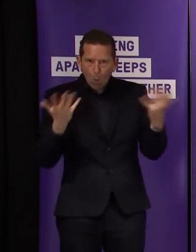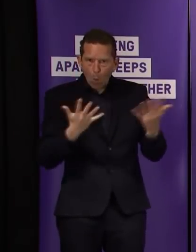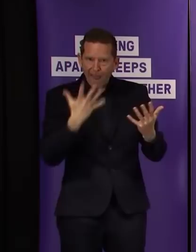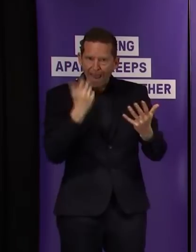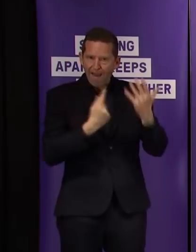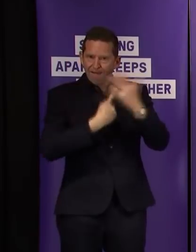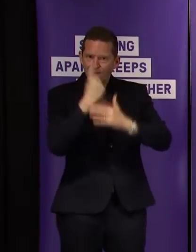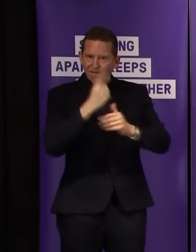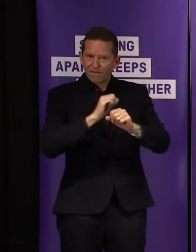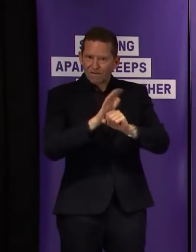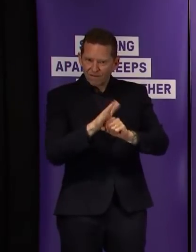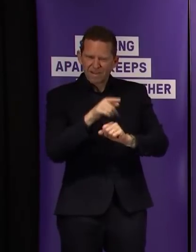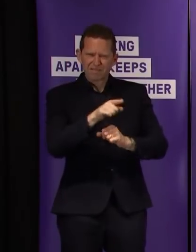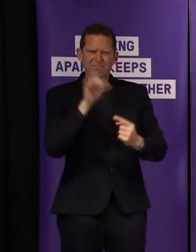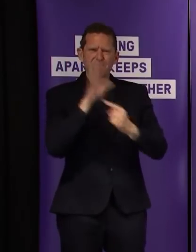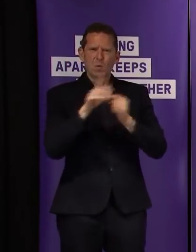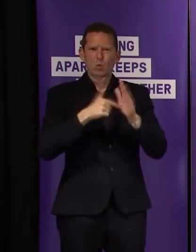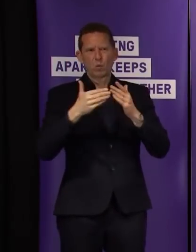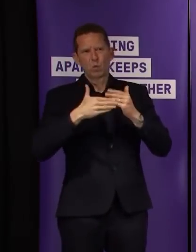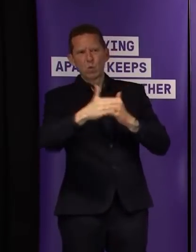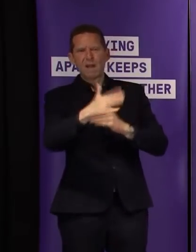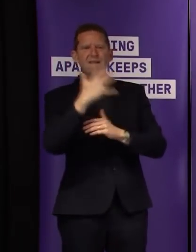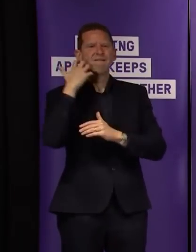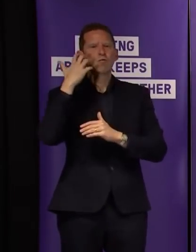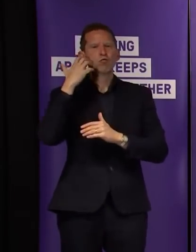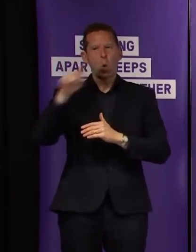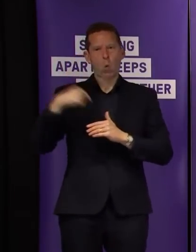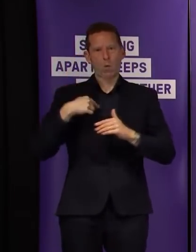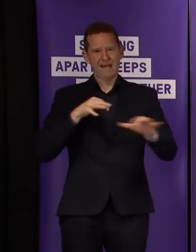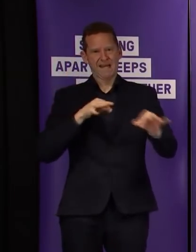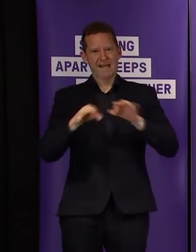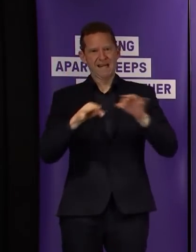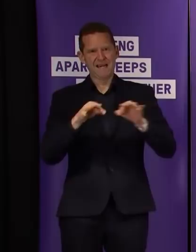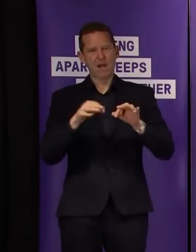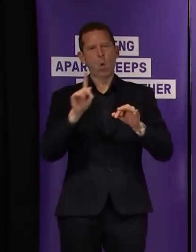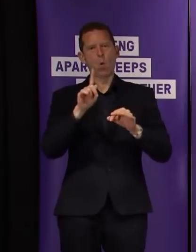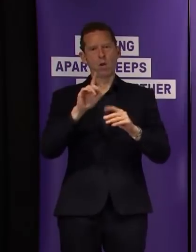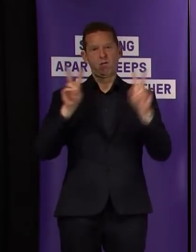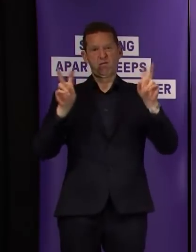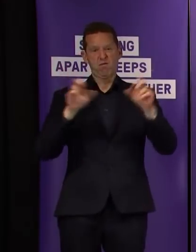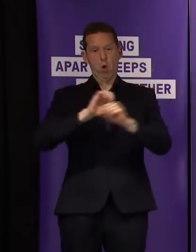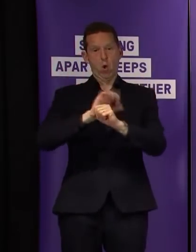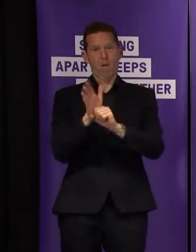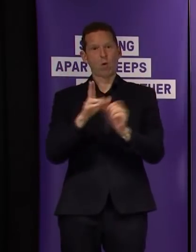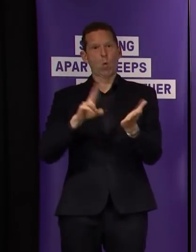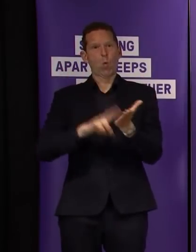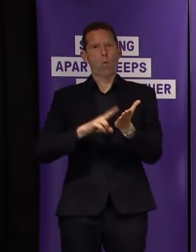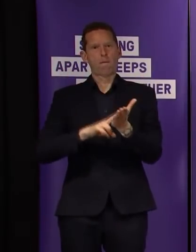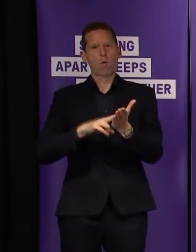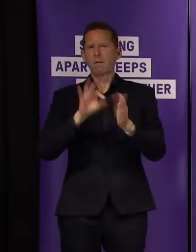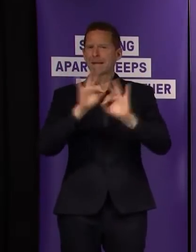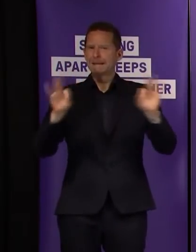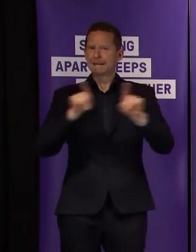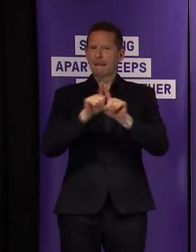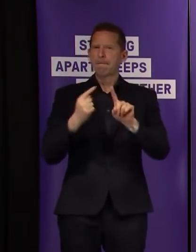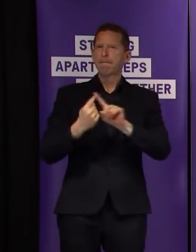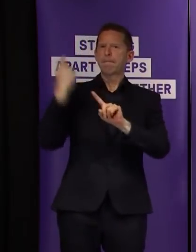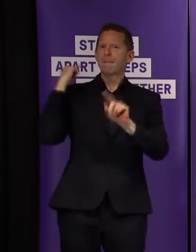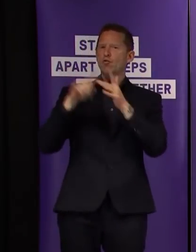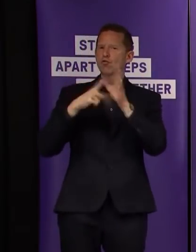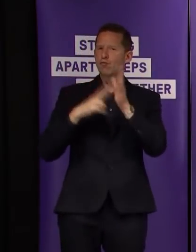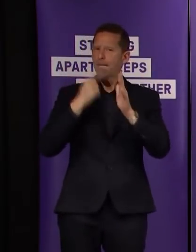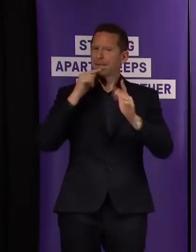absolutely critical to the roadmap towards a COVID normal that I'm about to outline. There